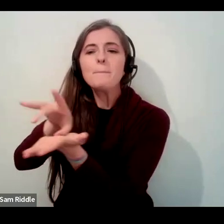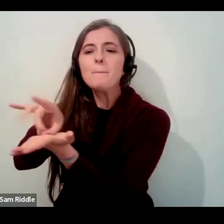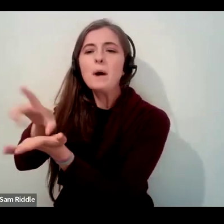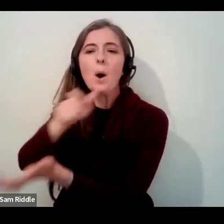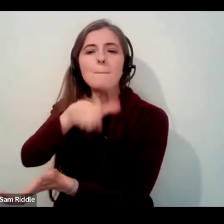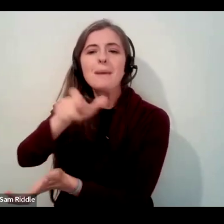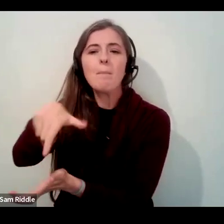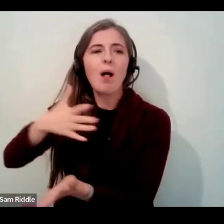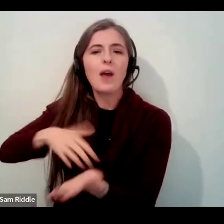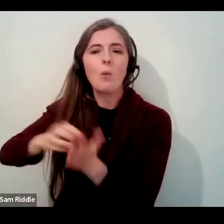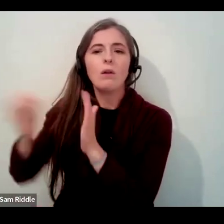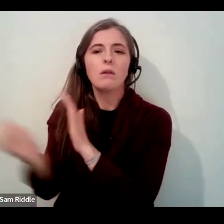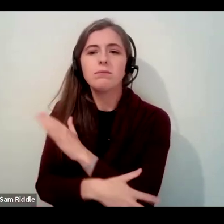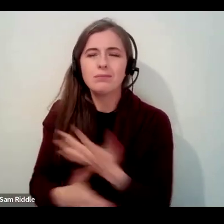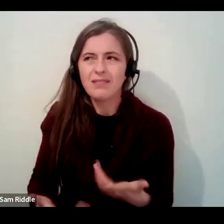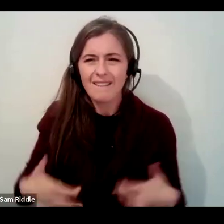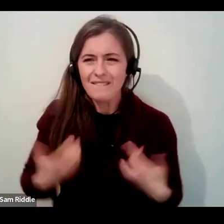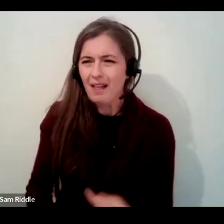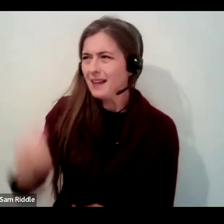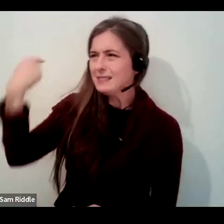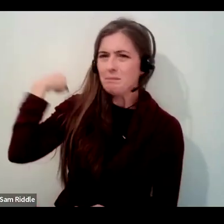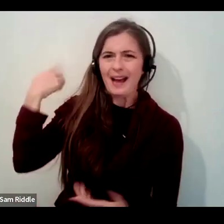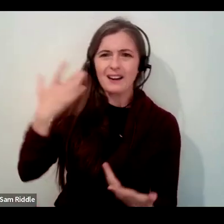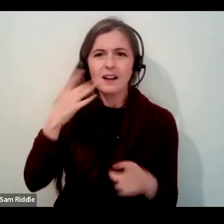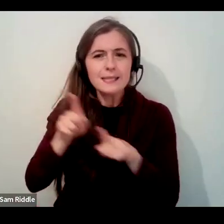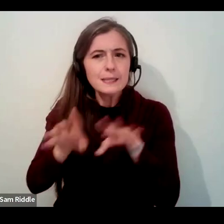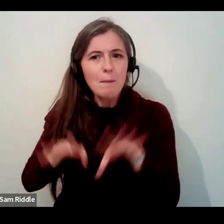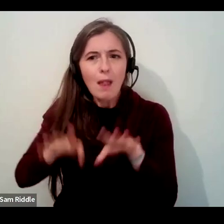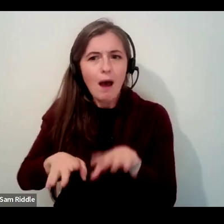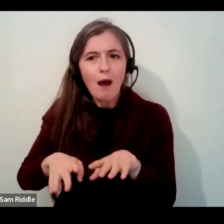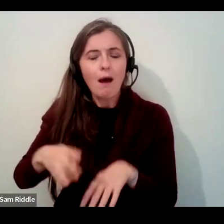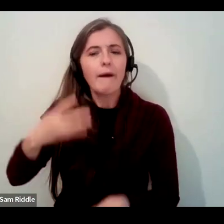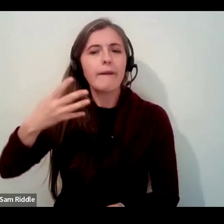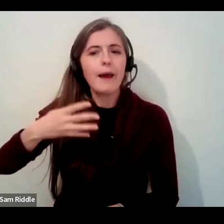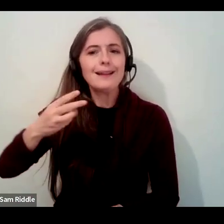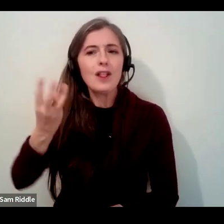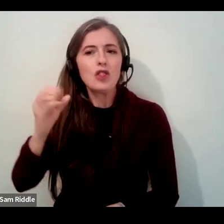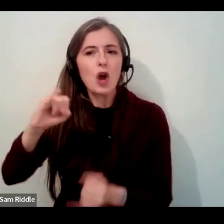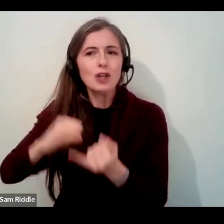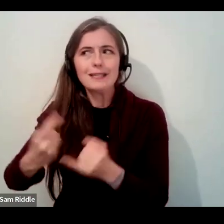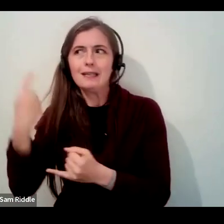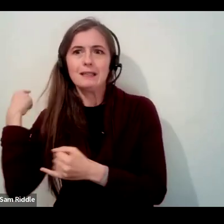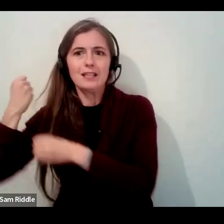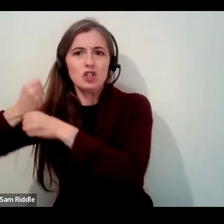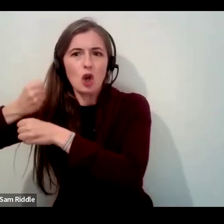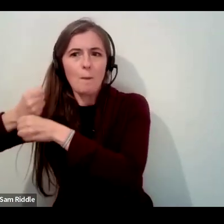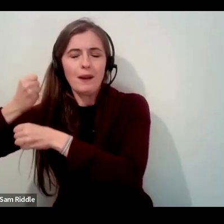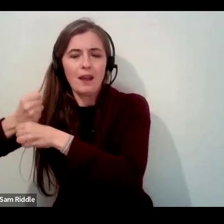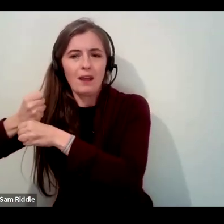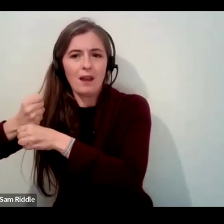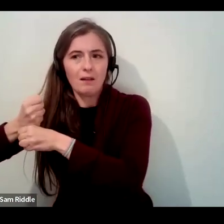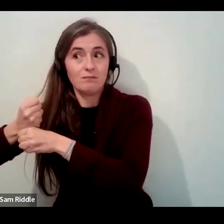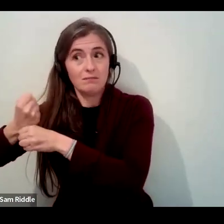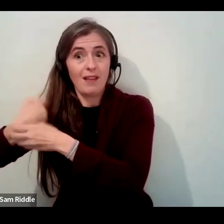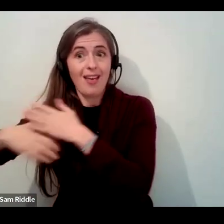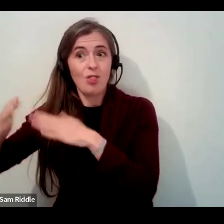unsavoury. And that's taken us into 1930s Germany, pre the World War, when people were seen as